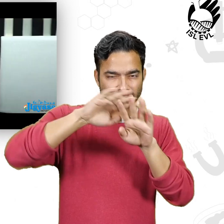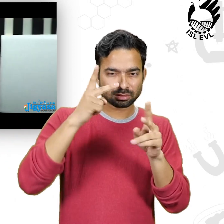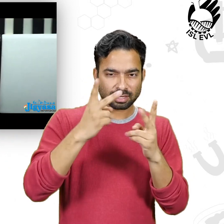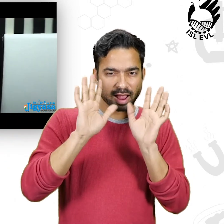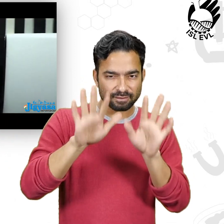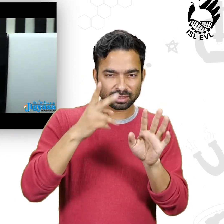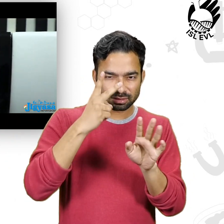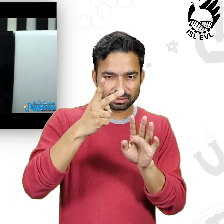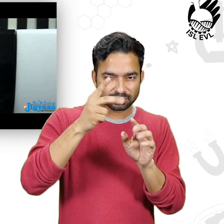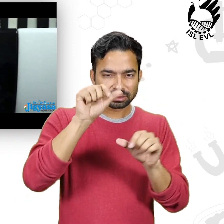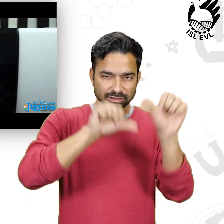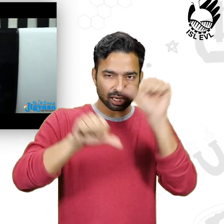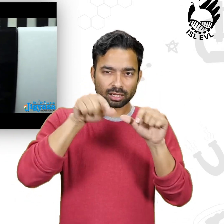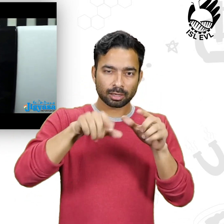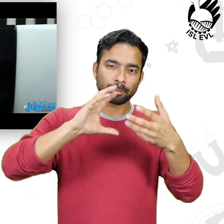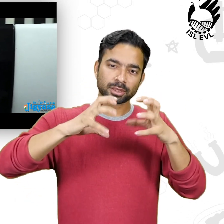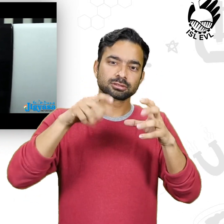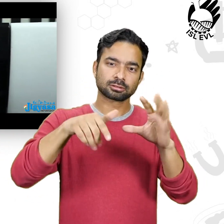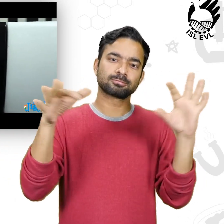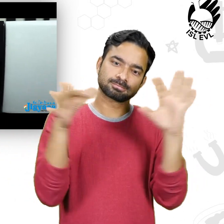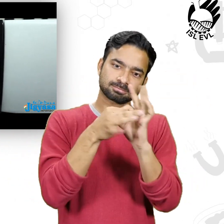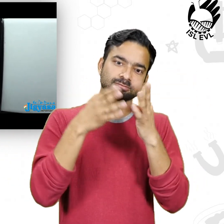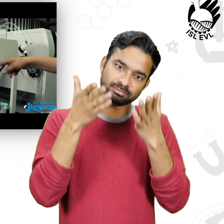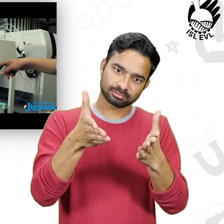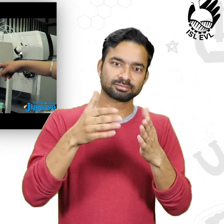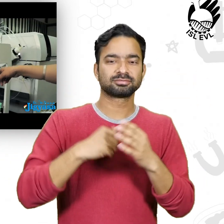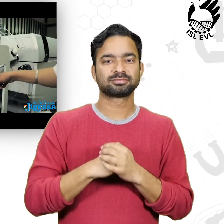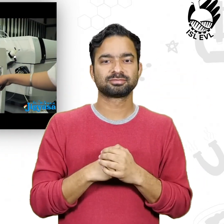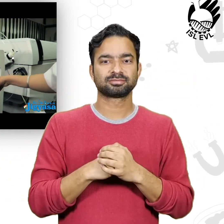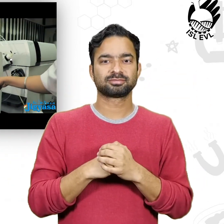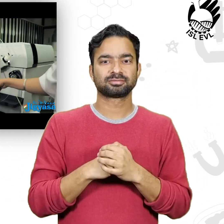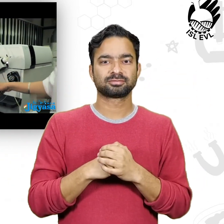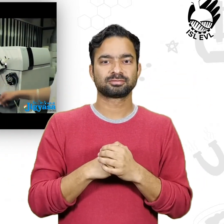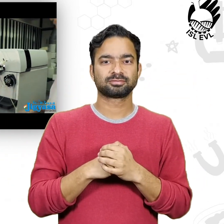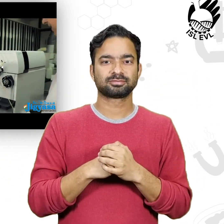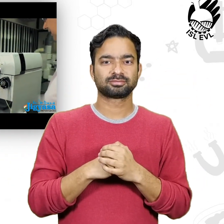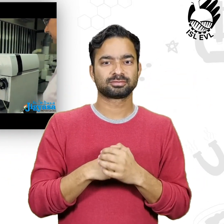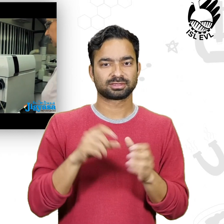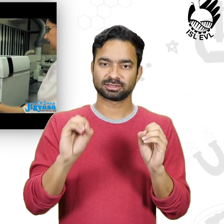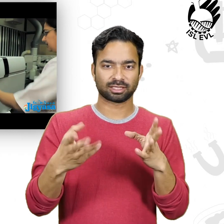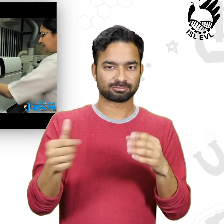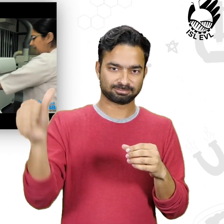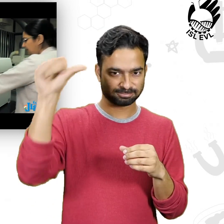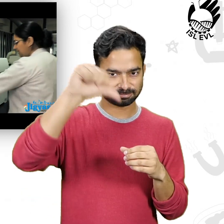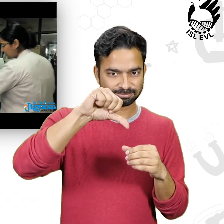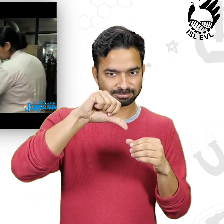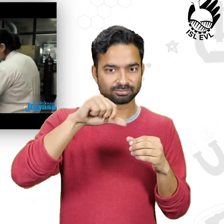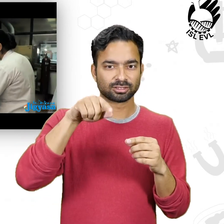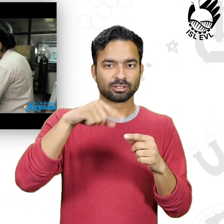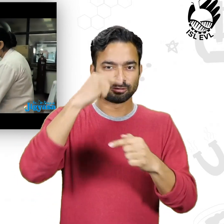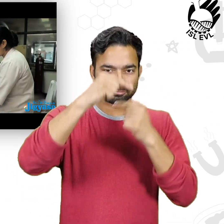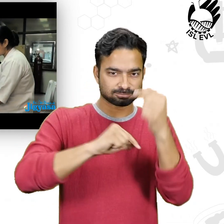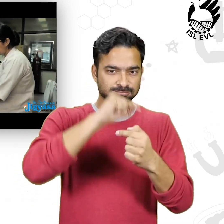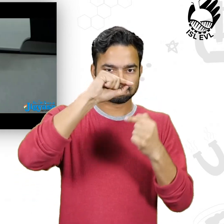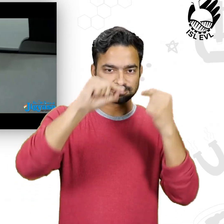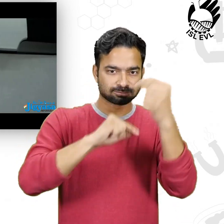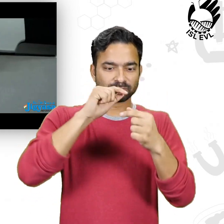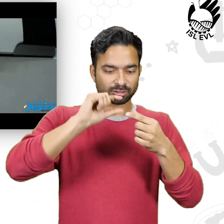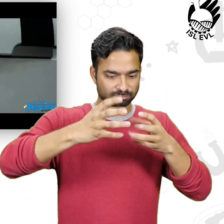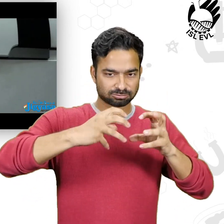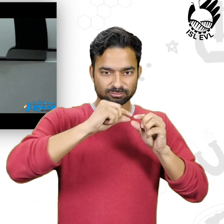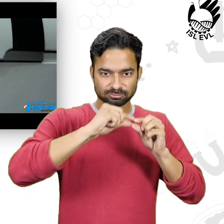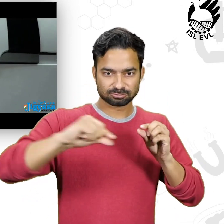centigrade, and this is the mass. The sample is being taken through the auto sampler. The sample is coming through this pipe, through